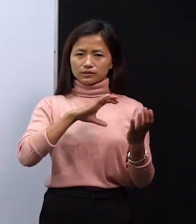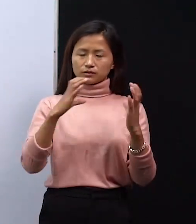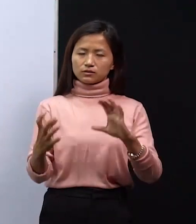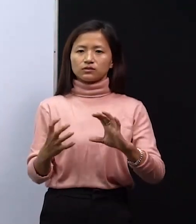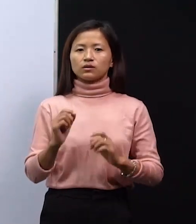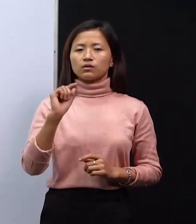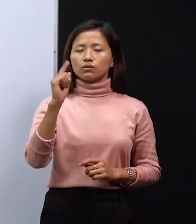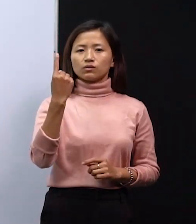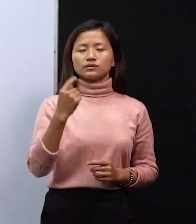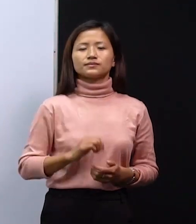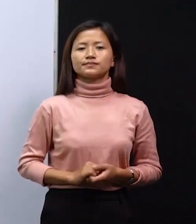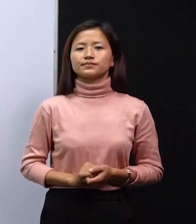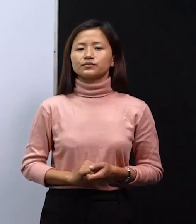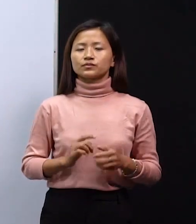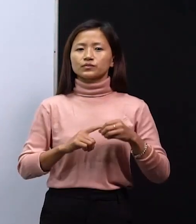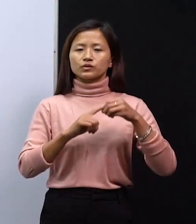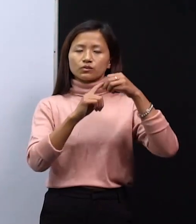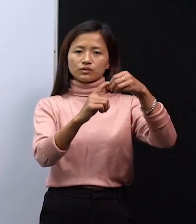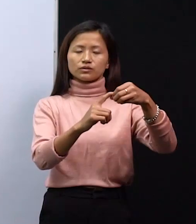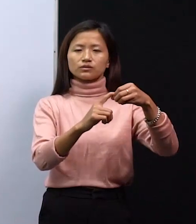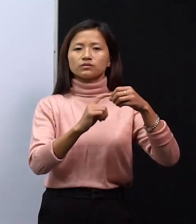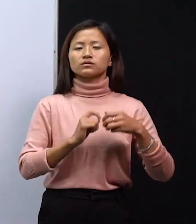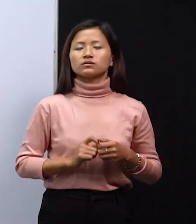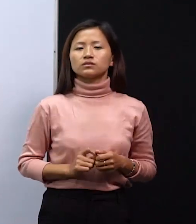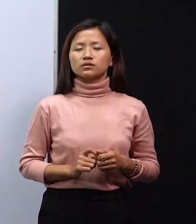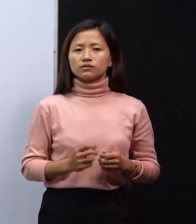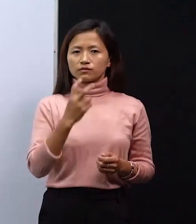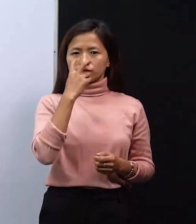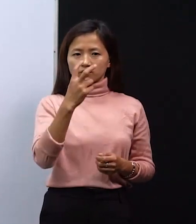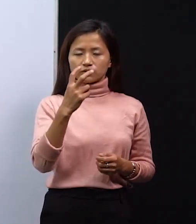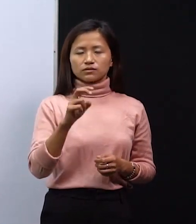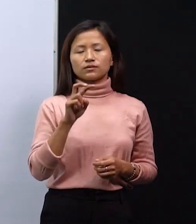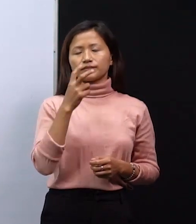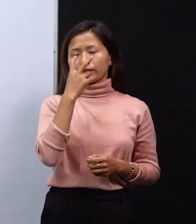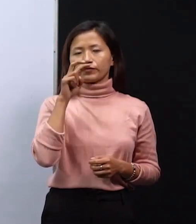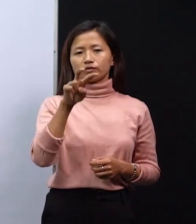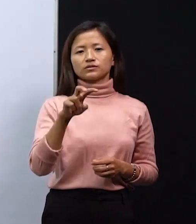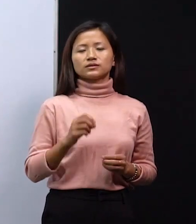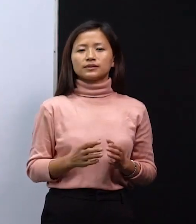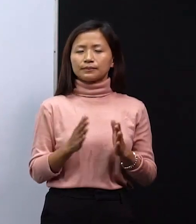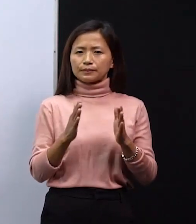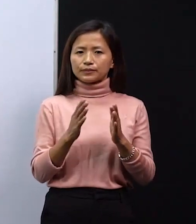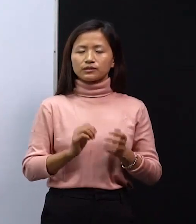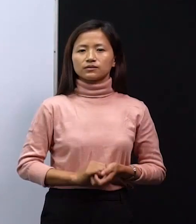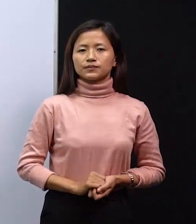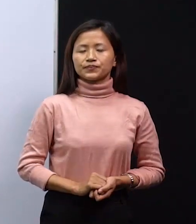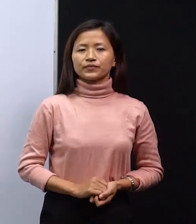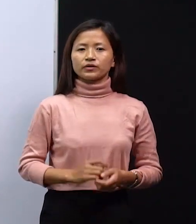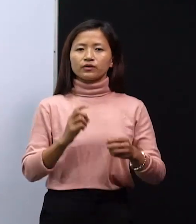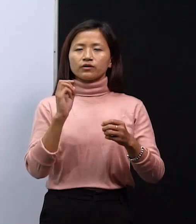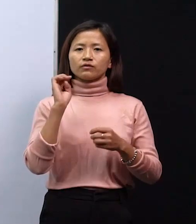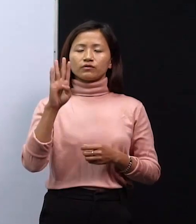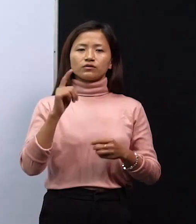there is one question where we will have to focus a little bit. It's given 4x minus